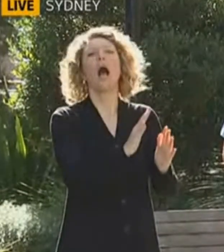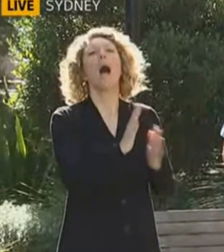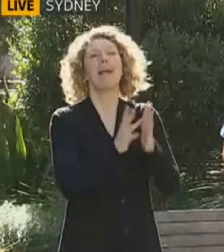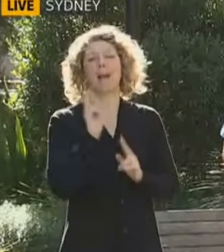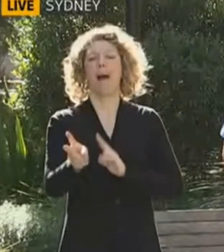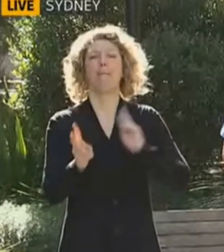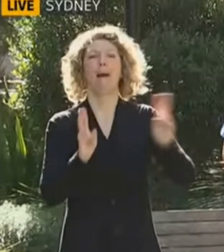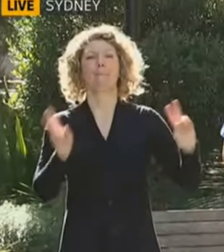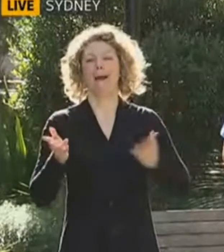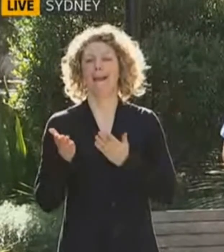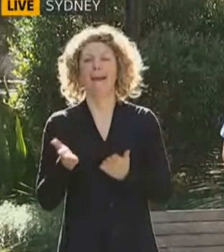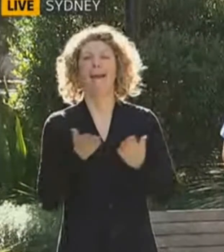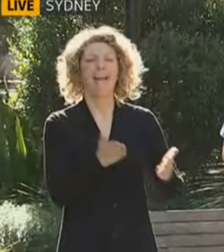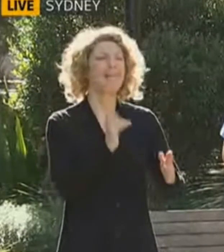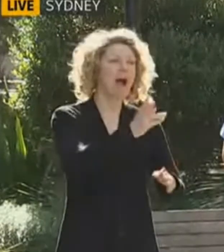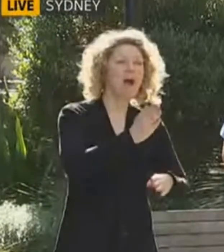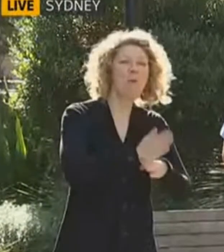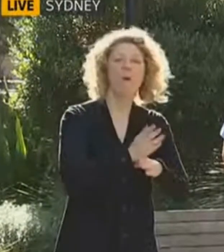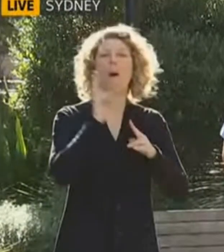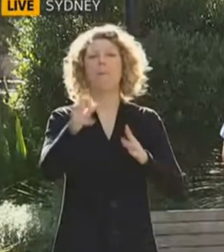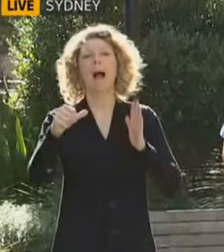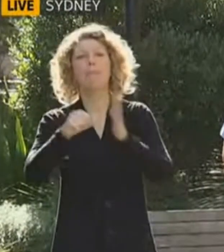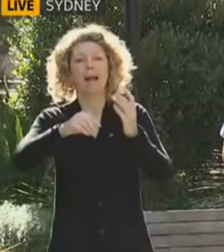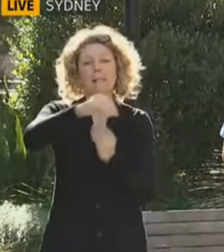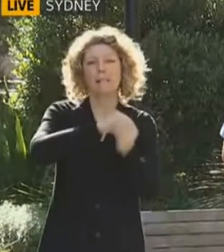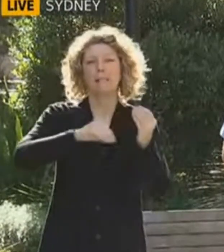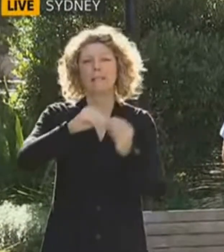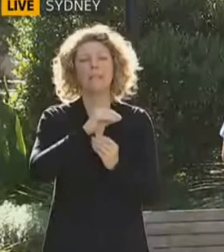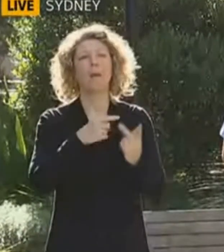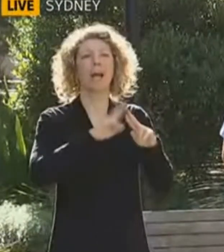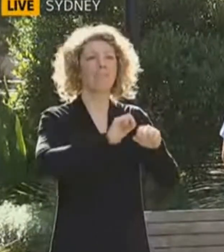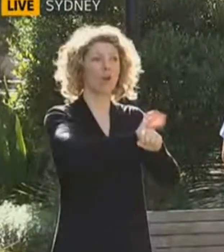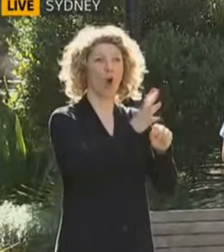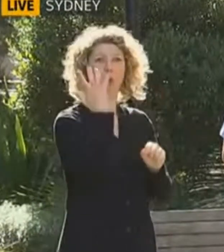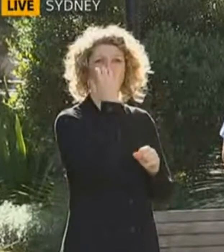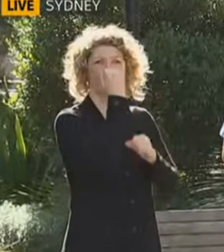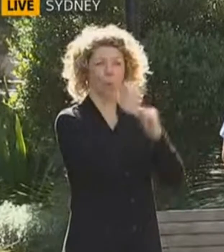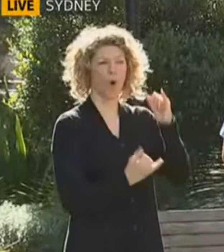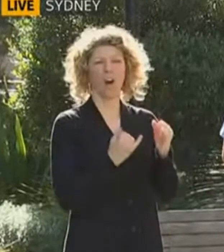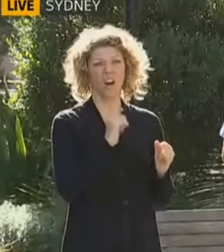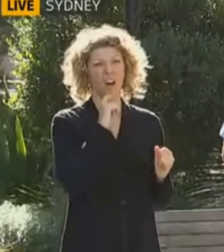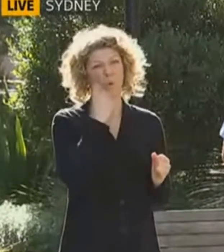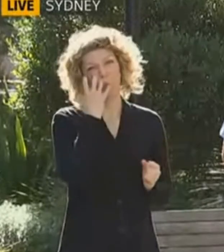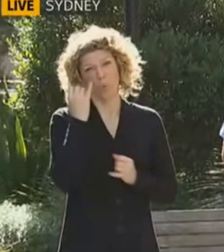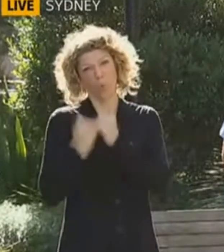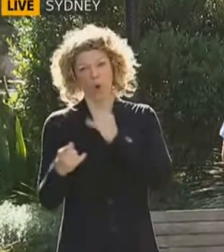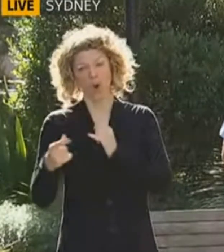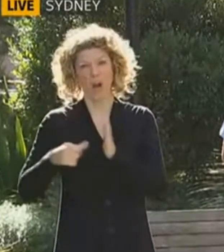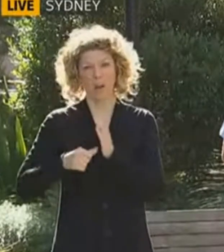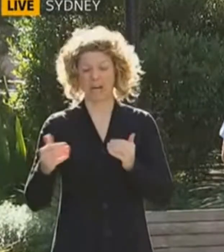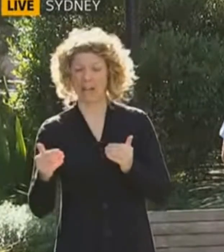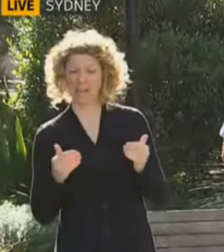normal life. And so that will depend on the health advice, as has today's decision. So we will continue to manage the